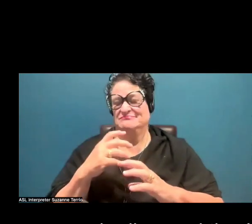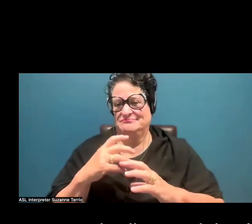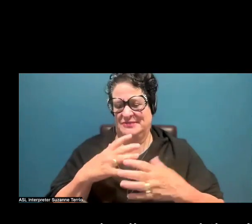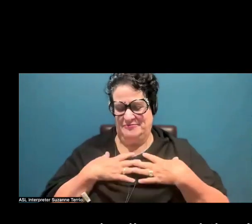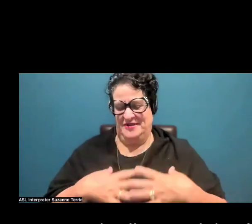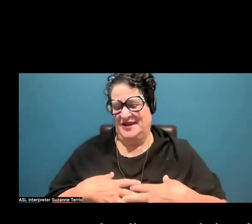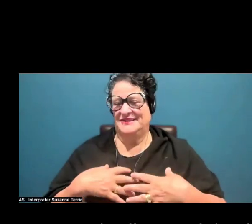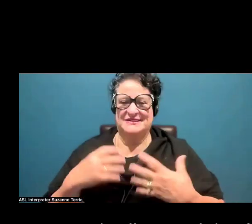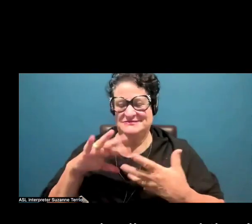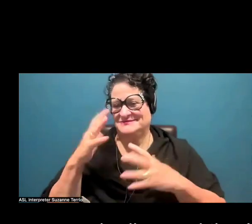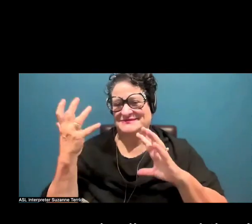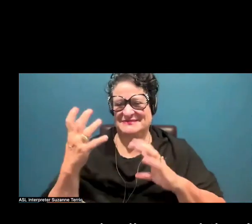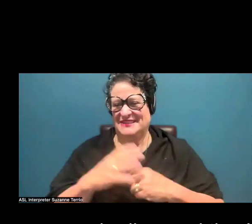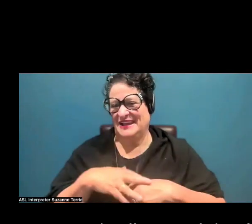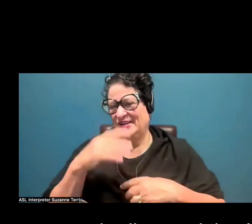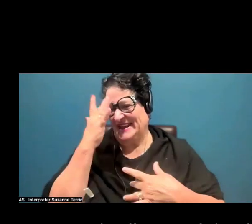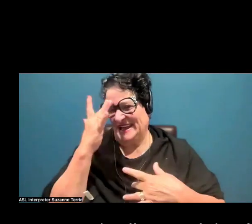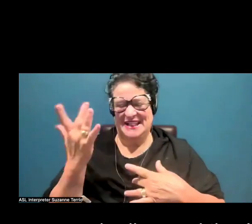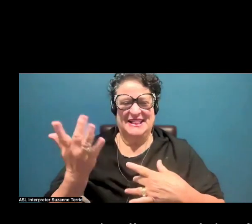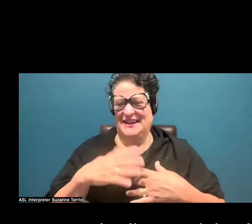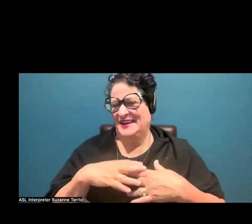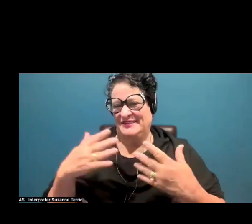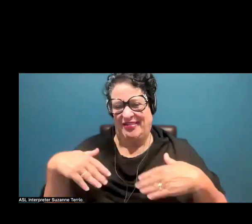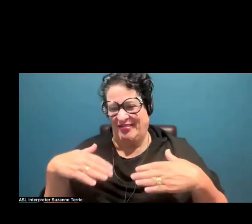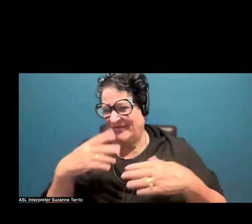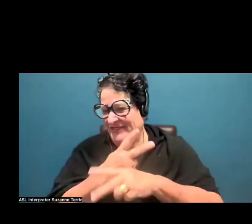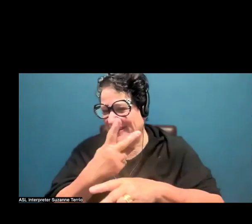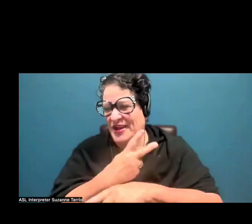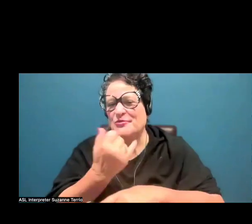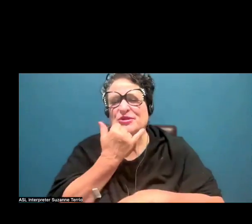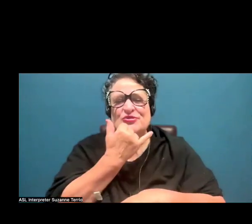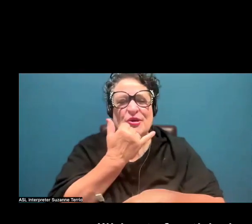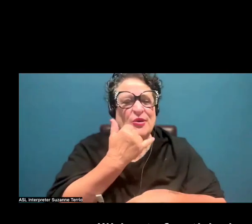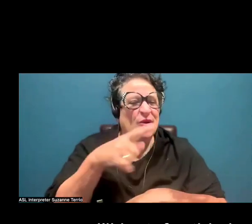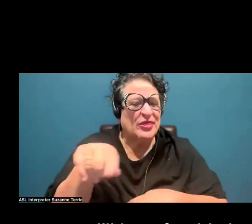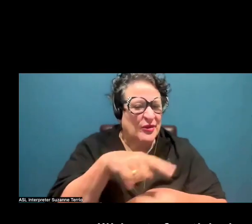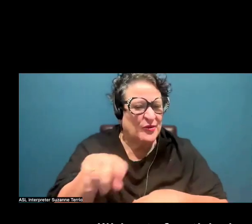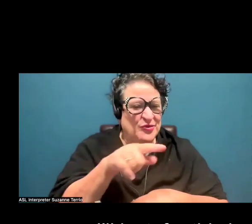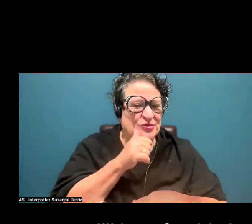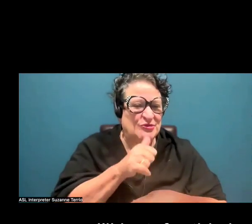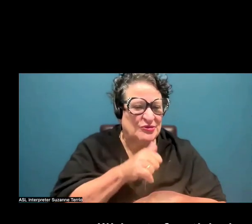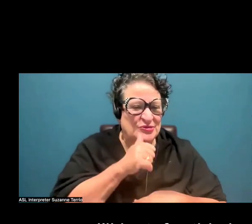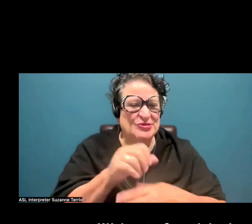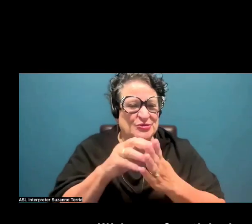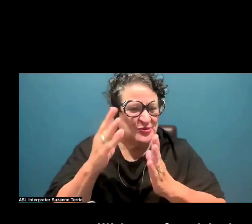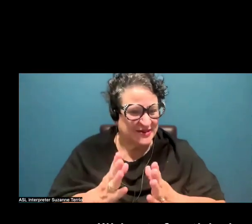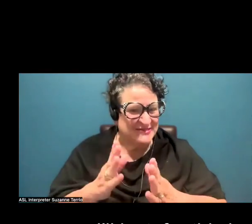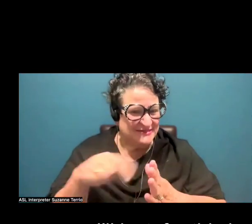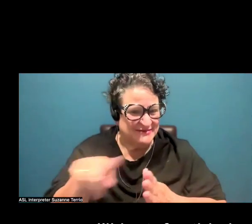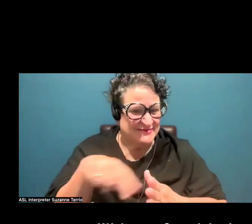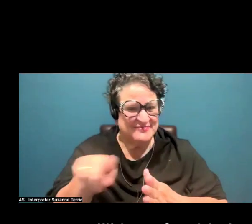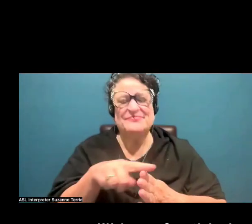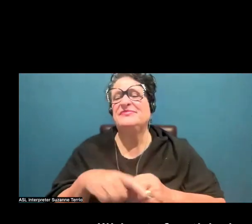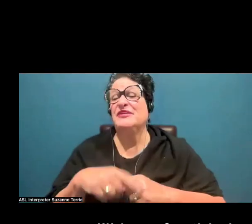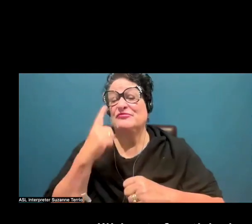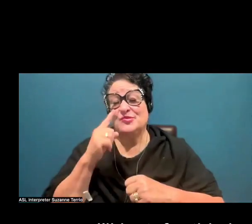and they're ill in a way that nobody has quite yet figured out. So for this book, the scene